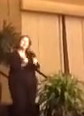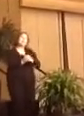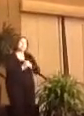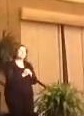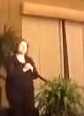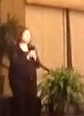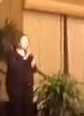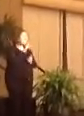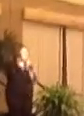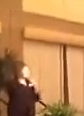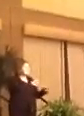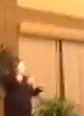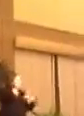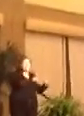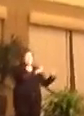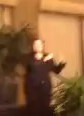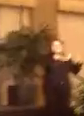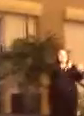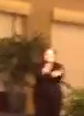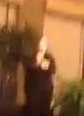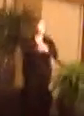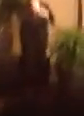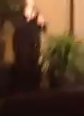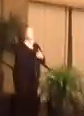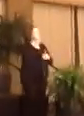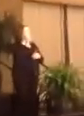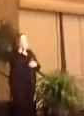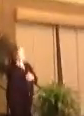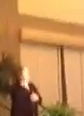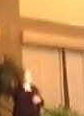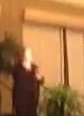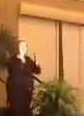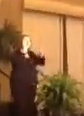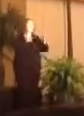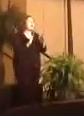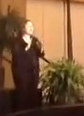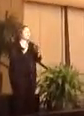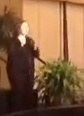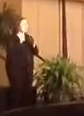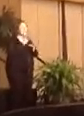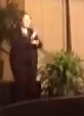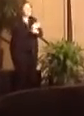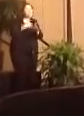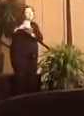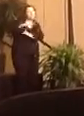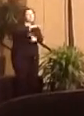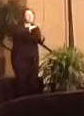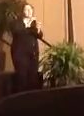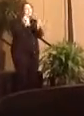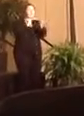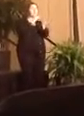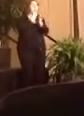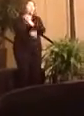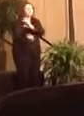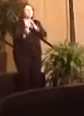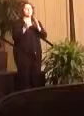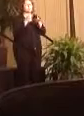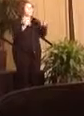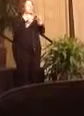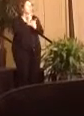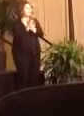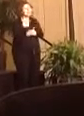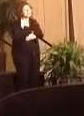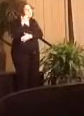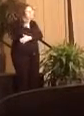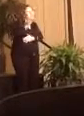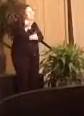Anyone have a bus? Toronto's really good. It has an amazing energy, it's super inclusive, there's a lot of rights, things that